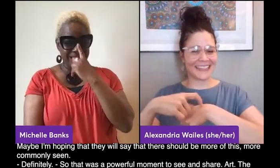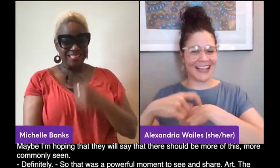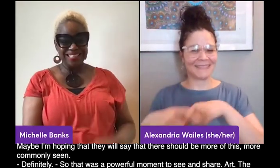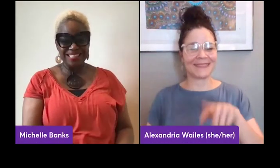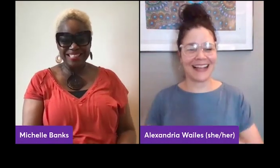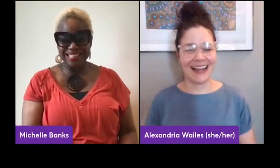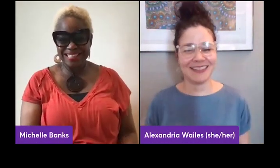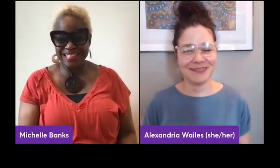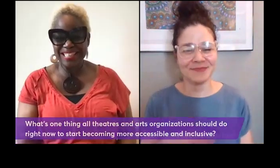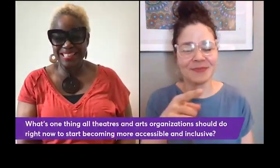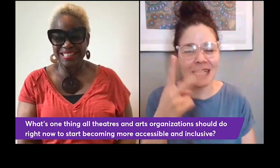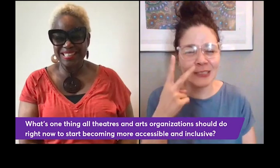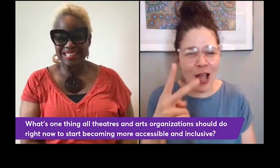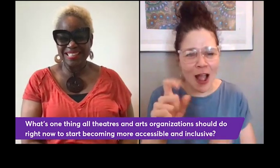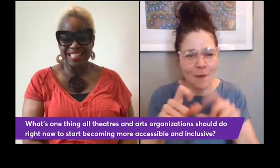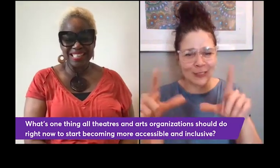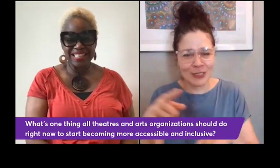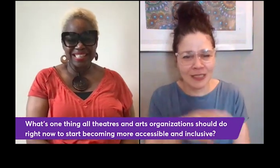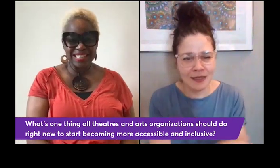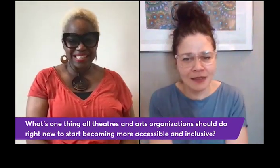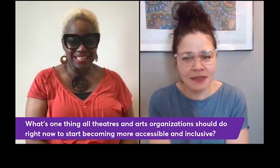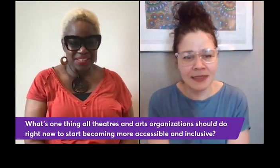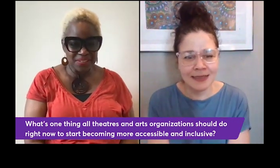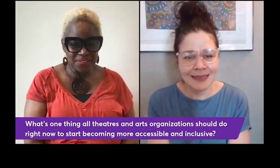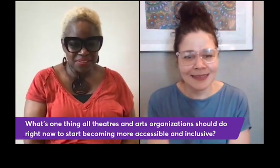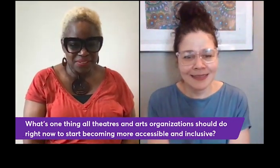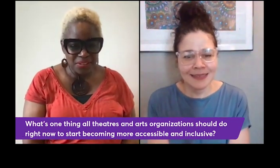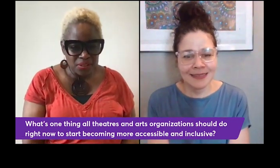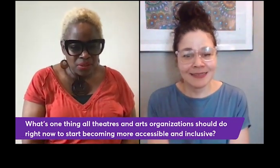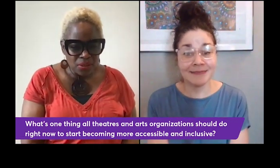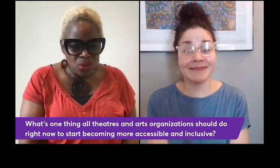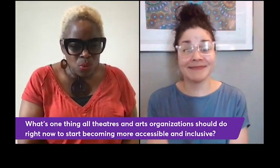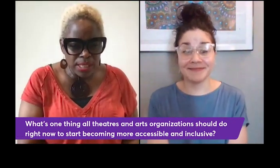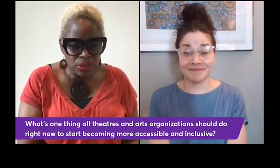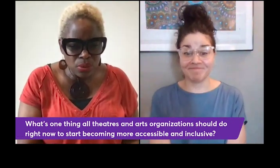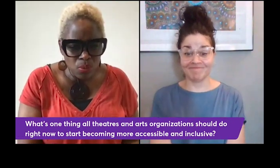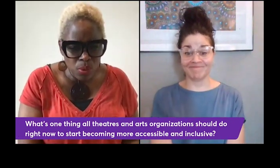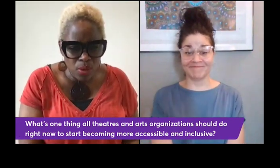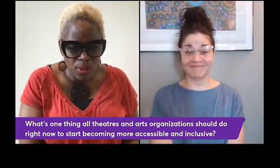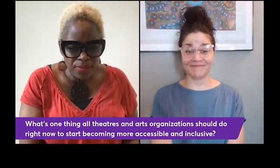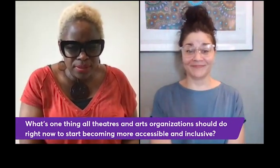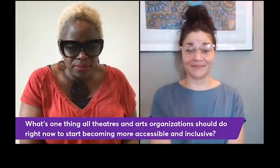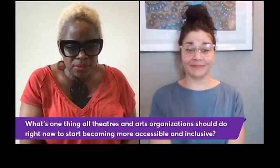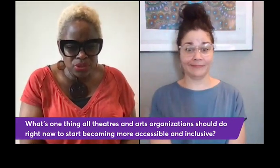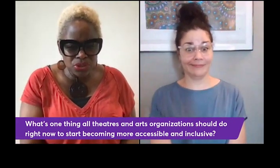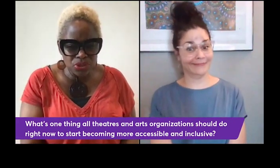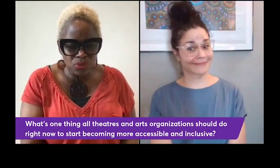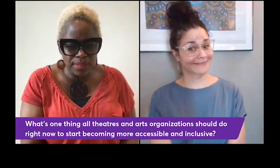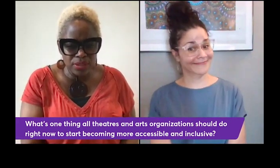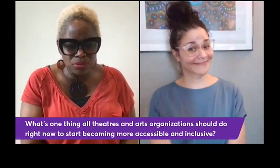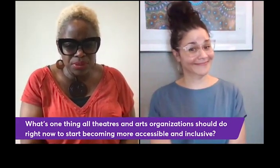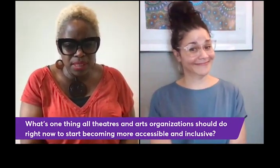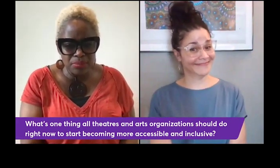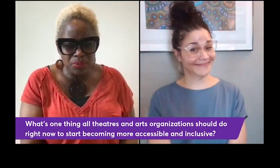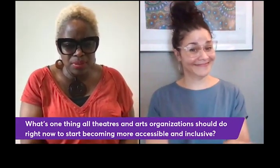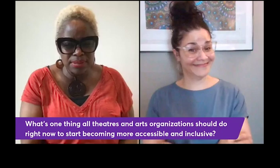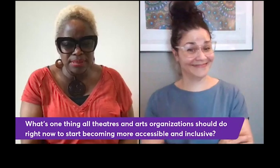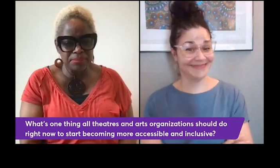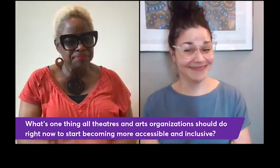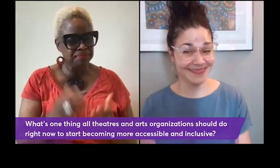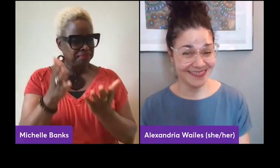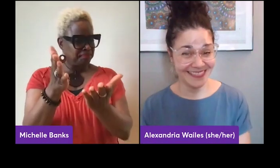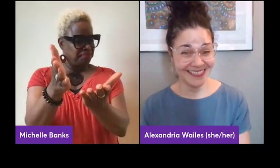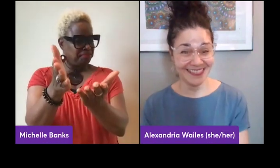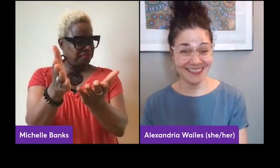On to the next question. I know that we're running out of time. What's one thing all theaters and arts organizations should do right now to start